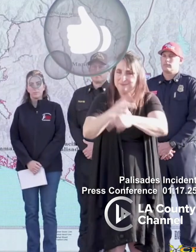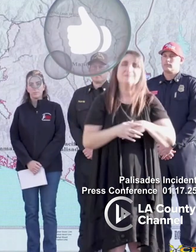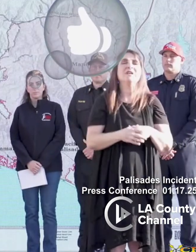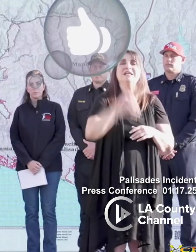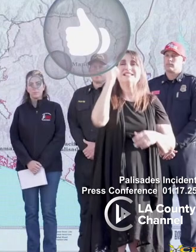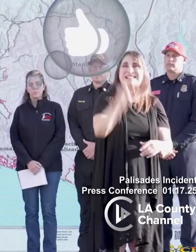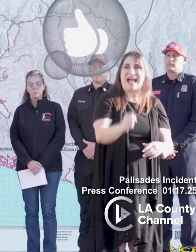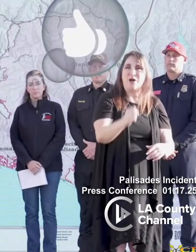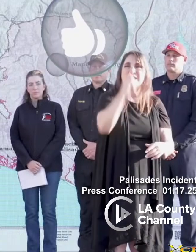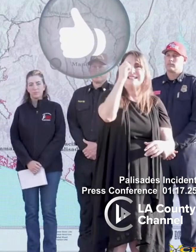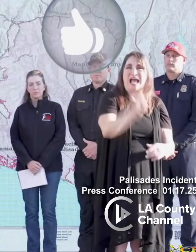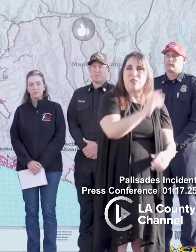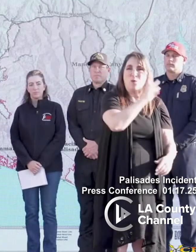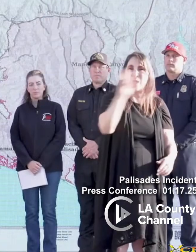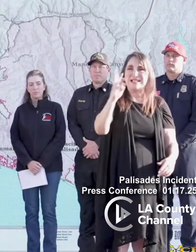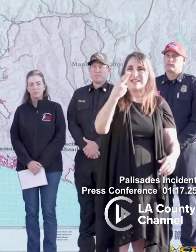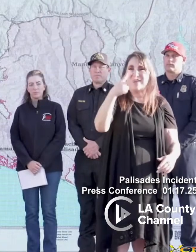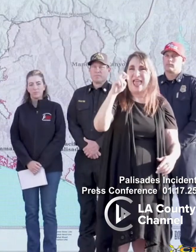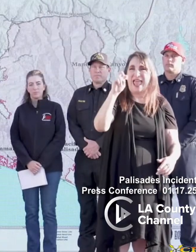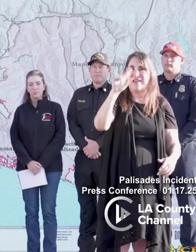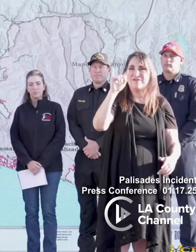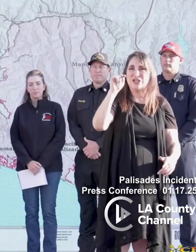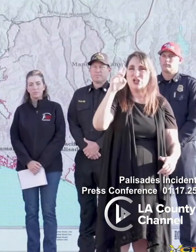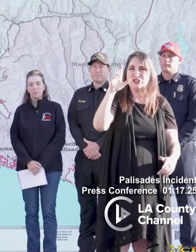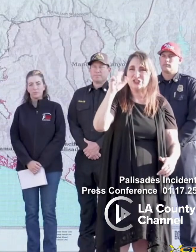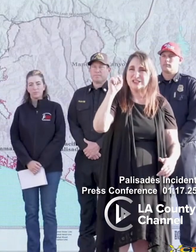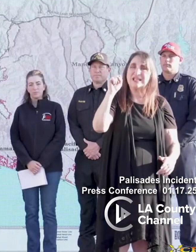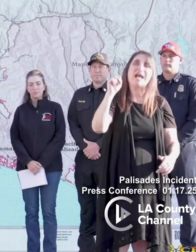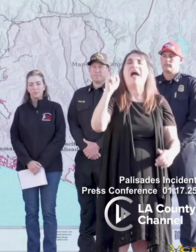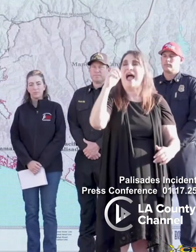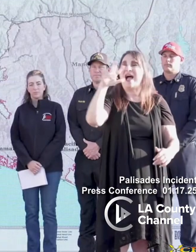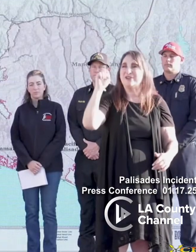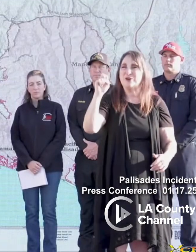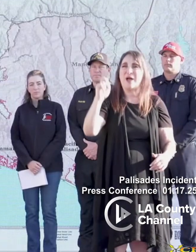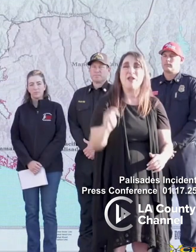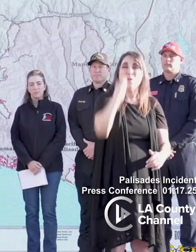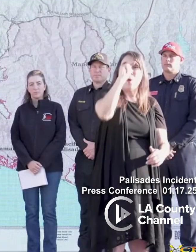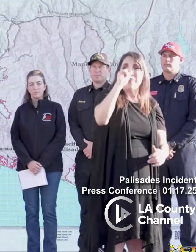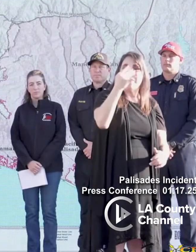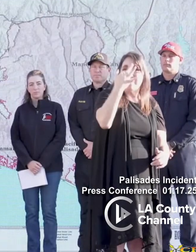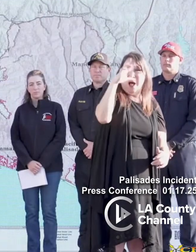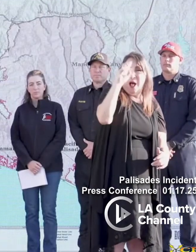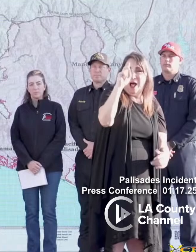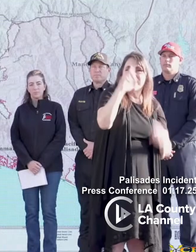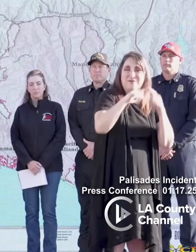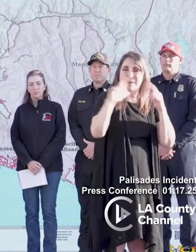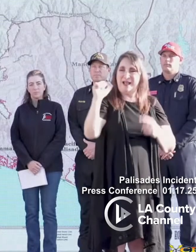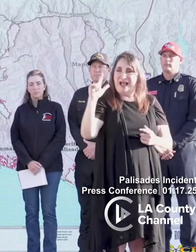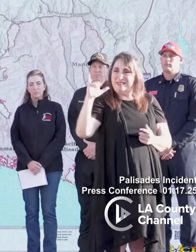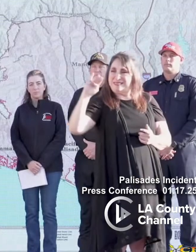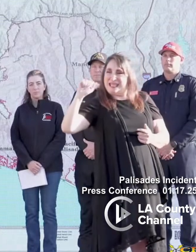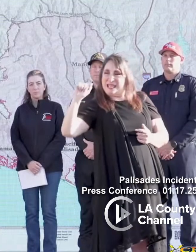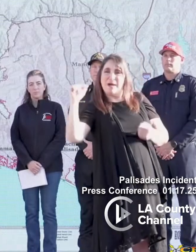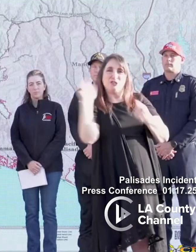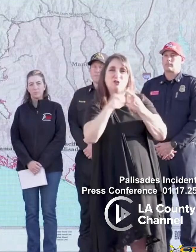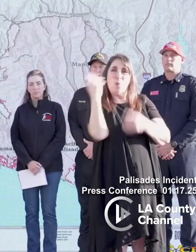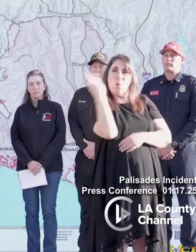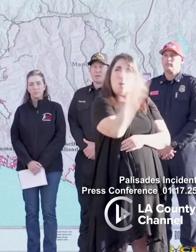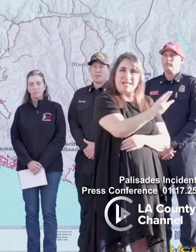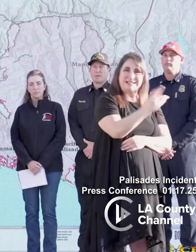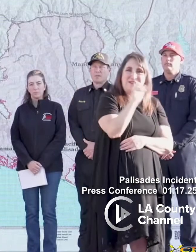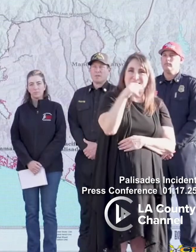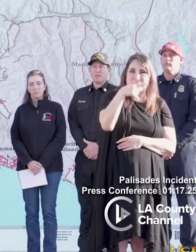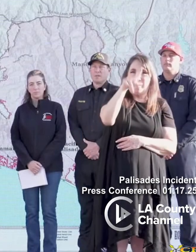of Havenhurst Avenue to north of Calneva Drive, and north of Mulholland Drive from Calneva Drive to west of Sepulveda